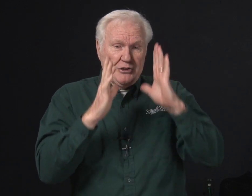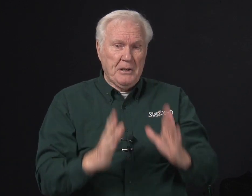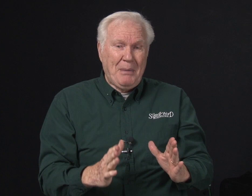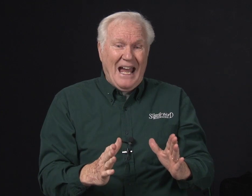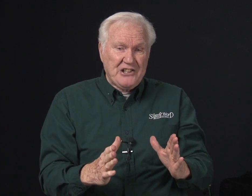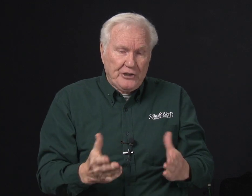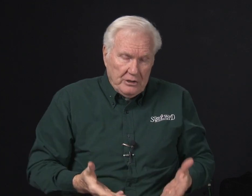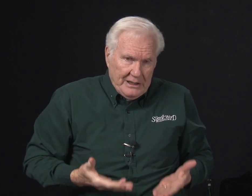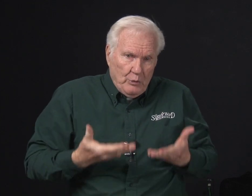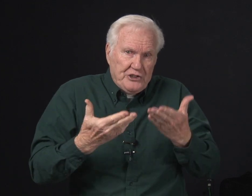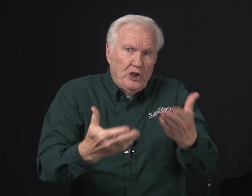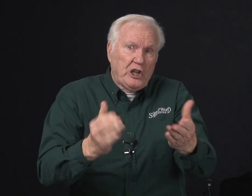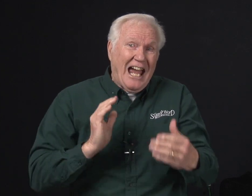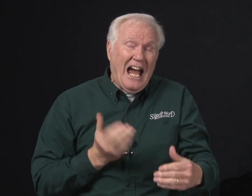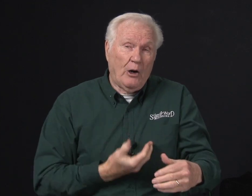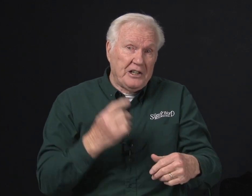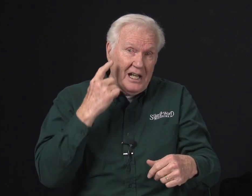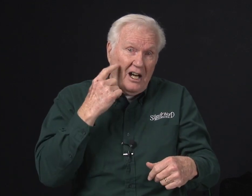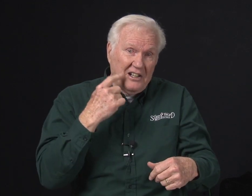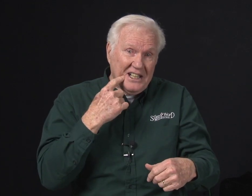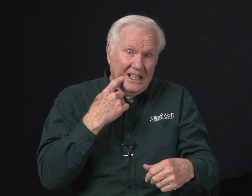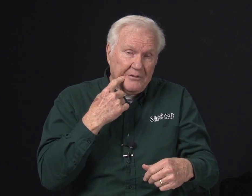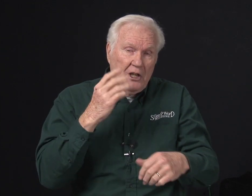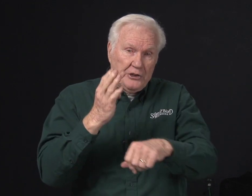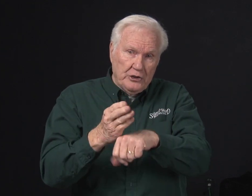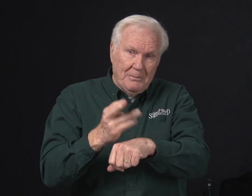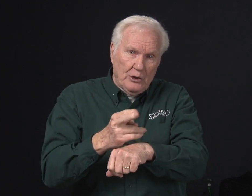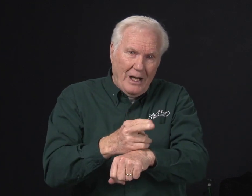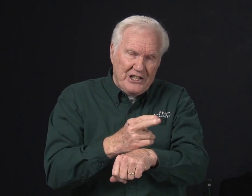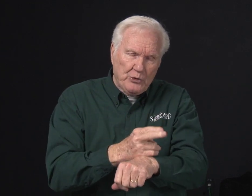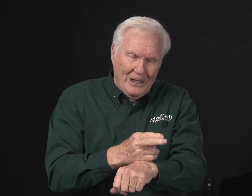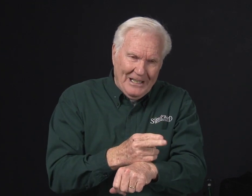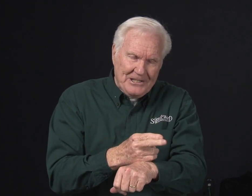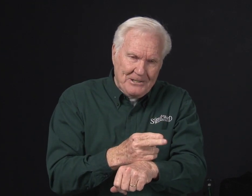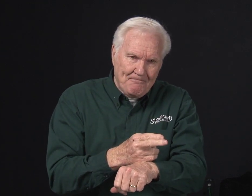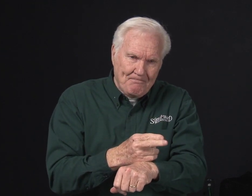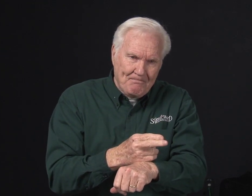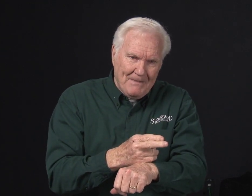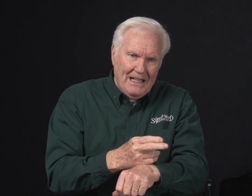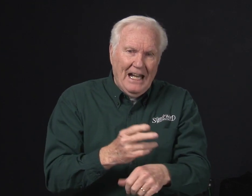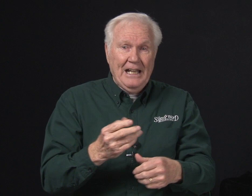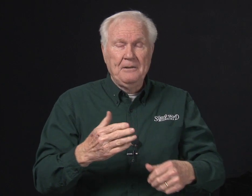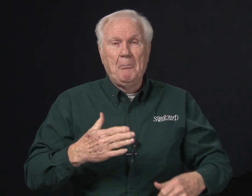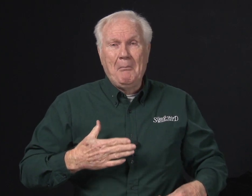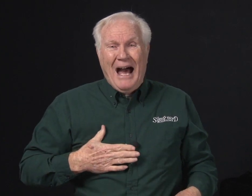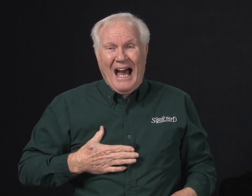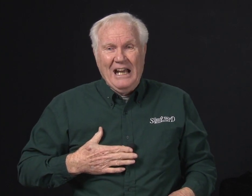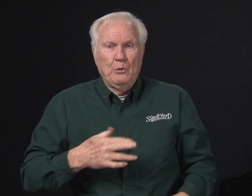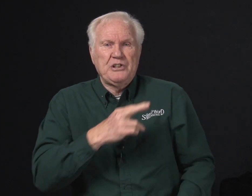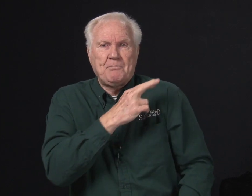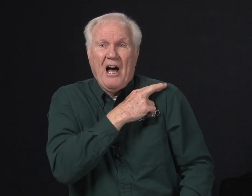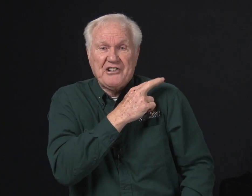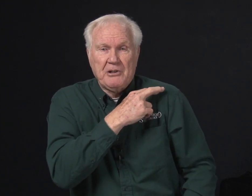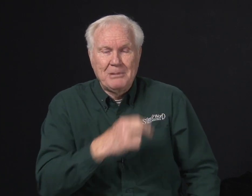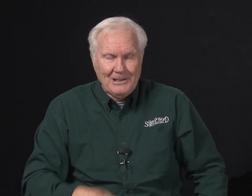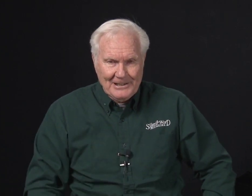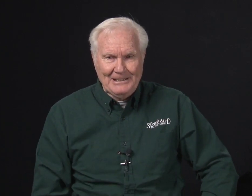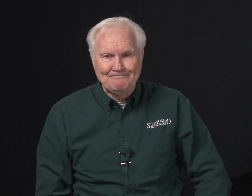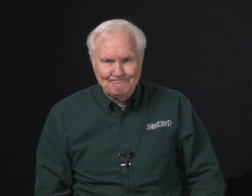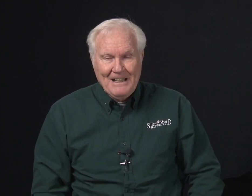a pastor, and we took our deaf to the Bill Rice Ranch. And my responsibility,